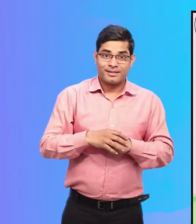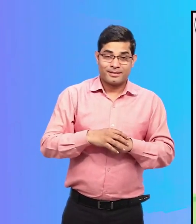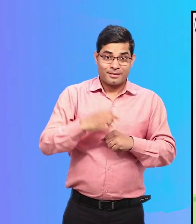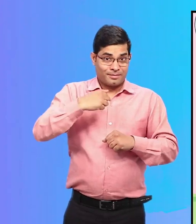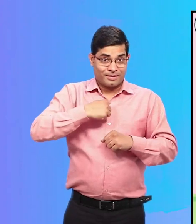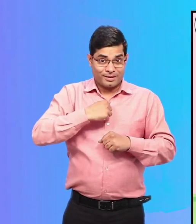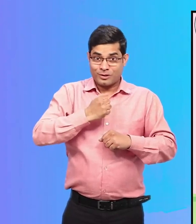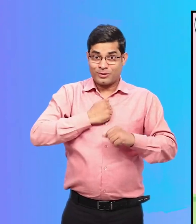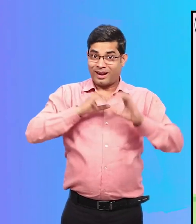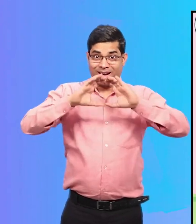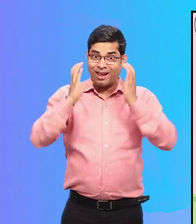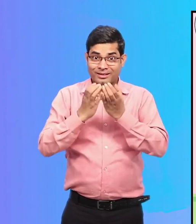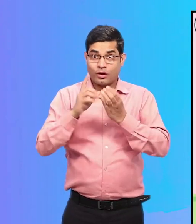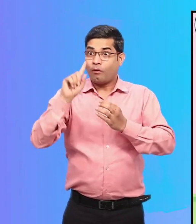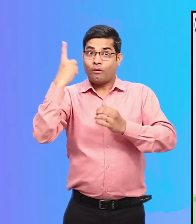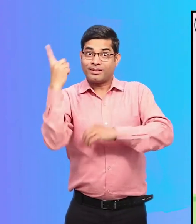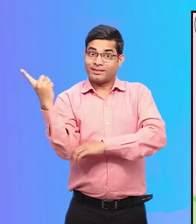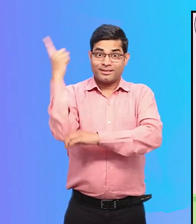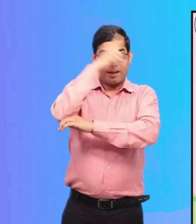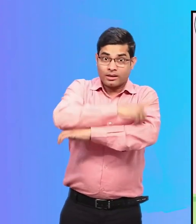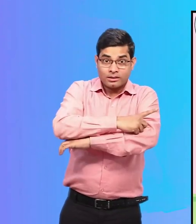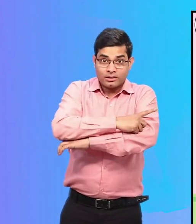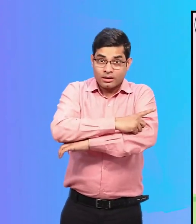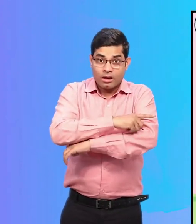We cannot go late on the first day of our class.